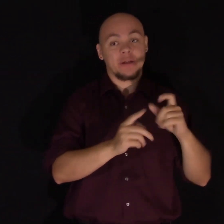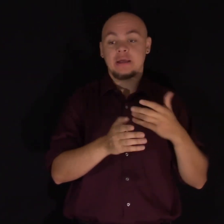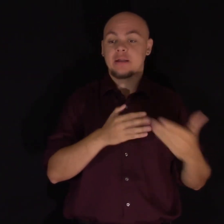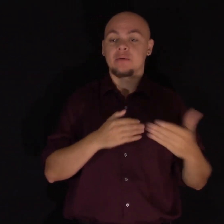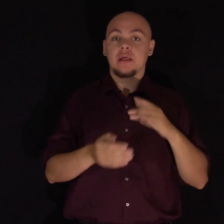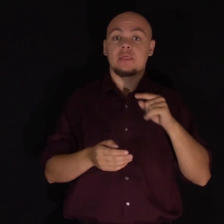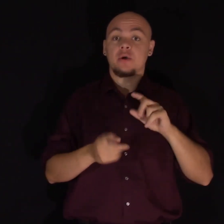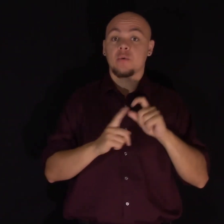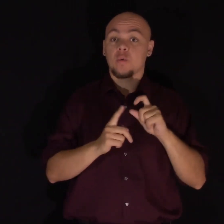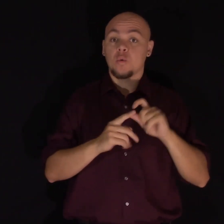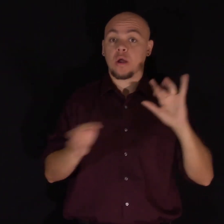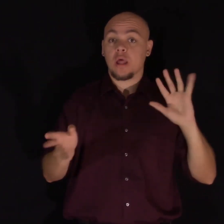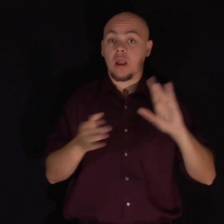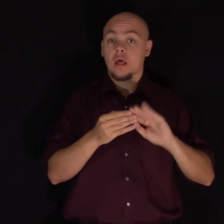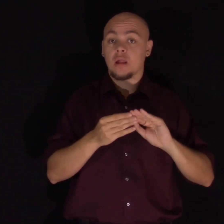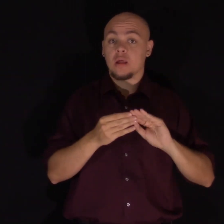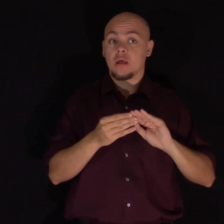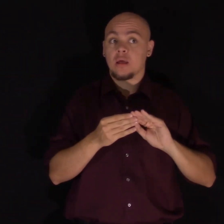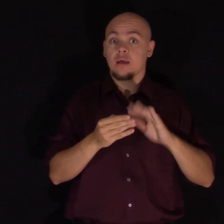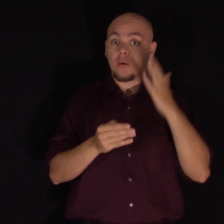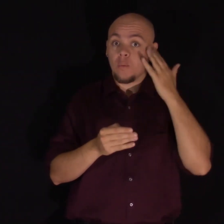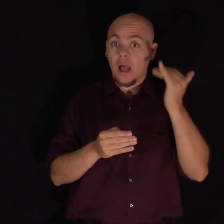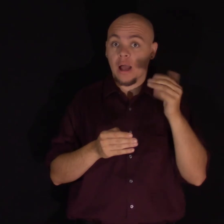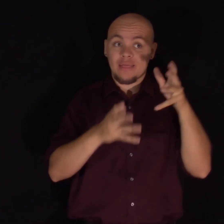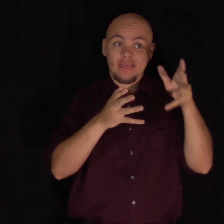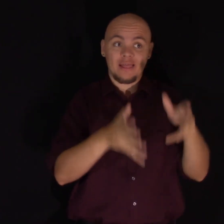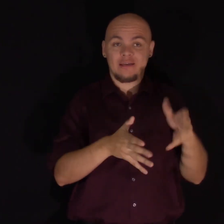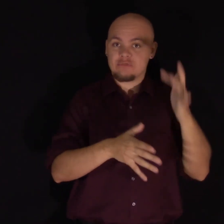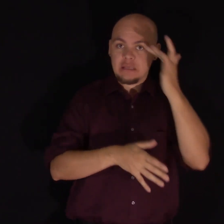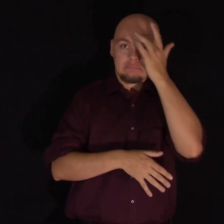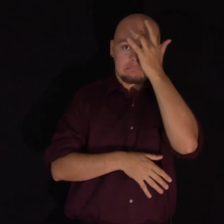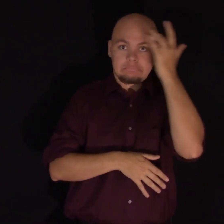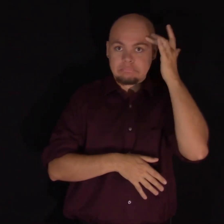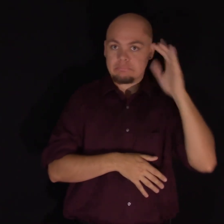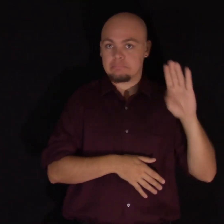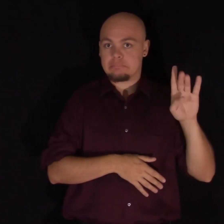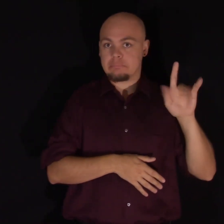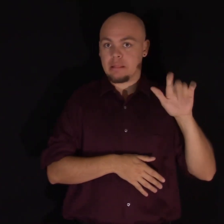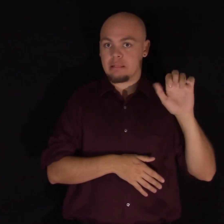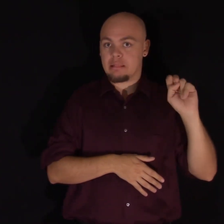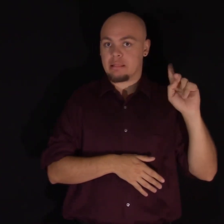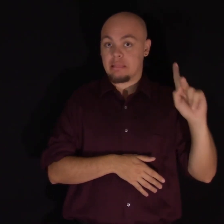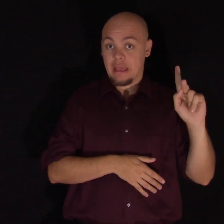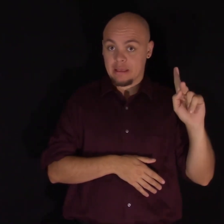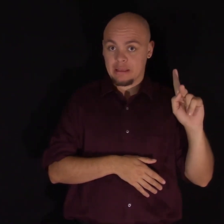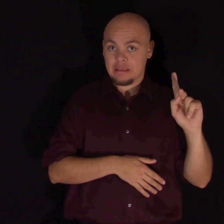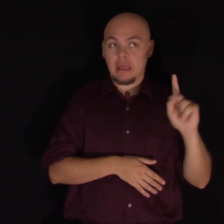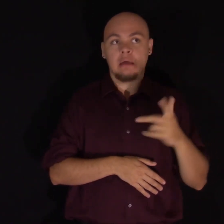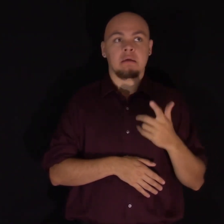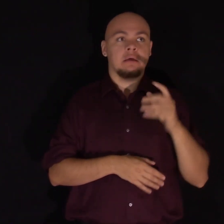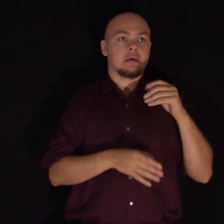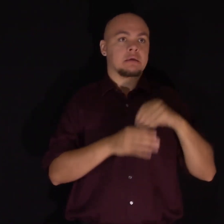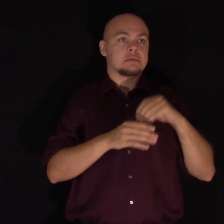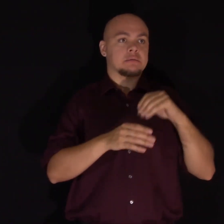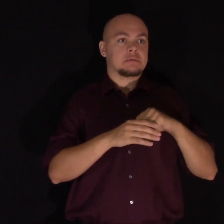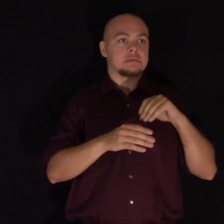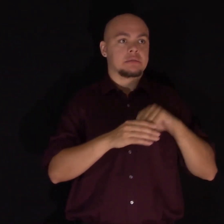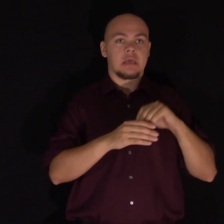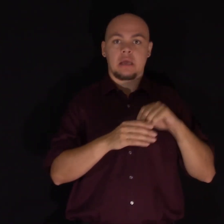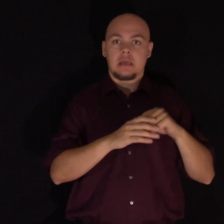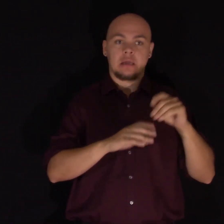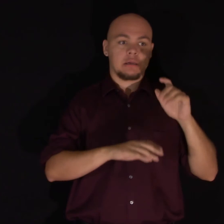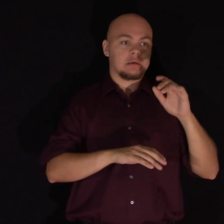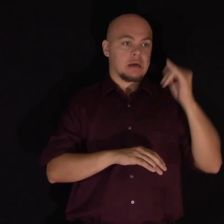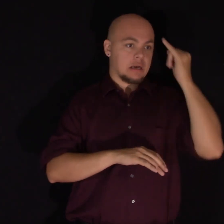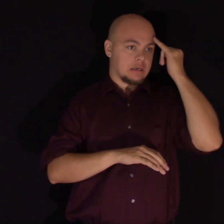because the rest of the time our mind is dull, it's blank, or it doesn't have an idea inside of it that is rooted in